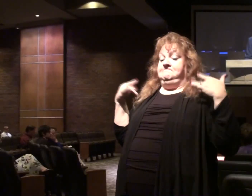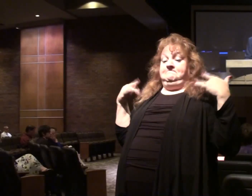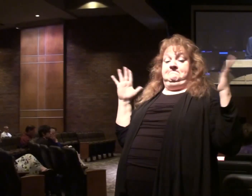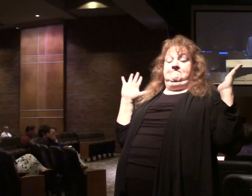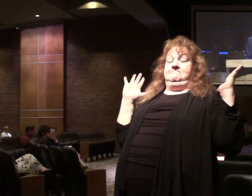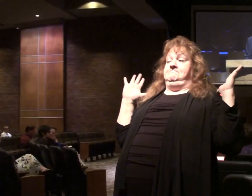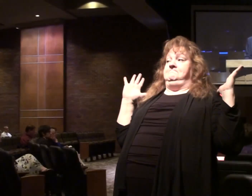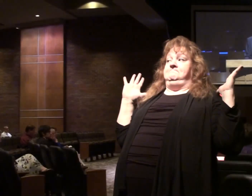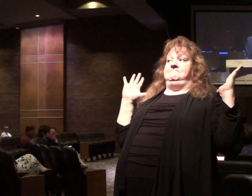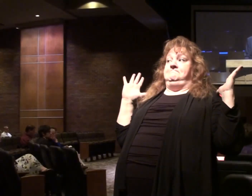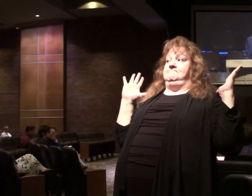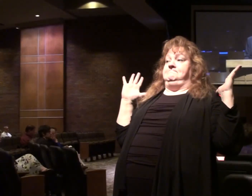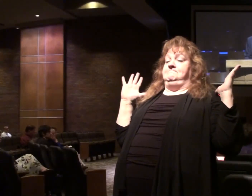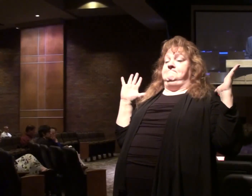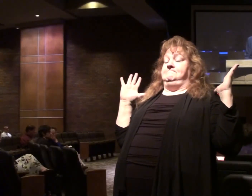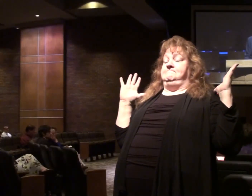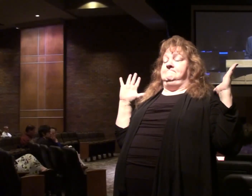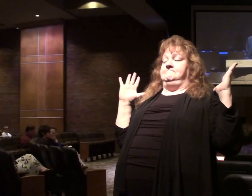I preached to.